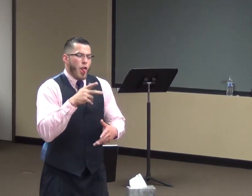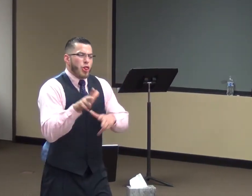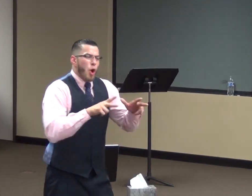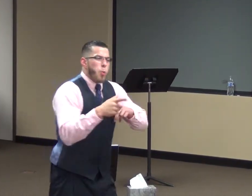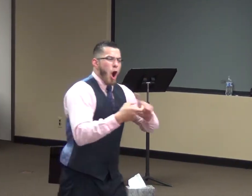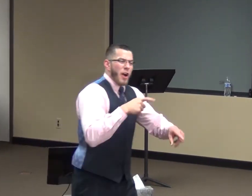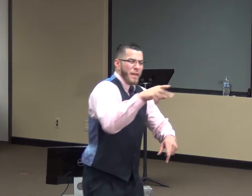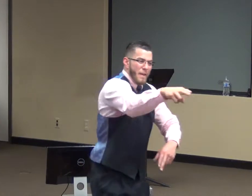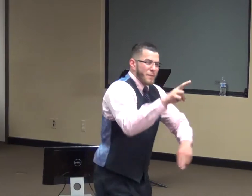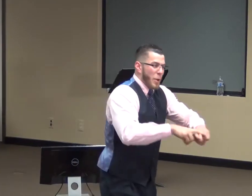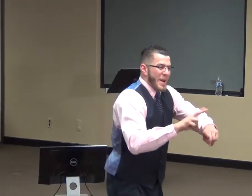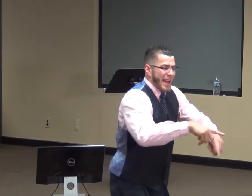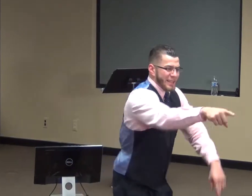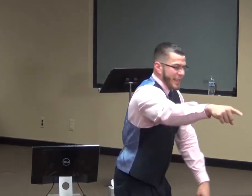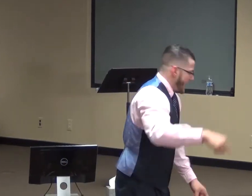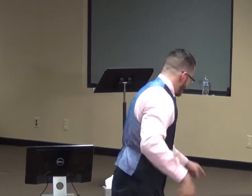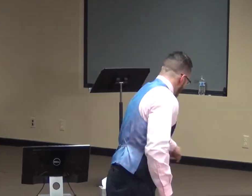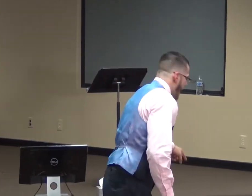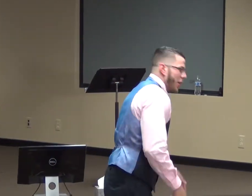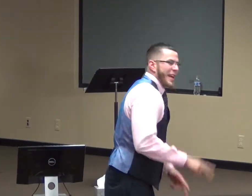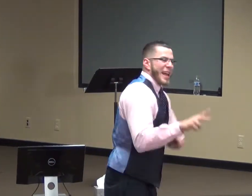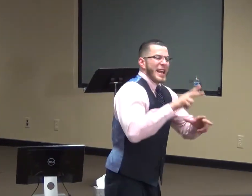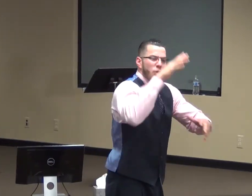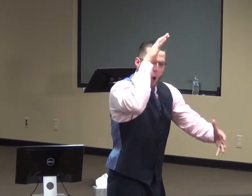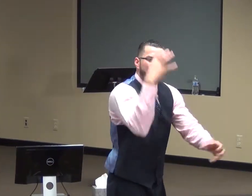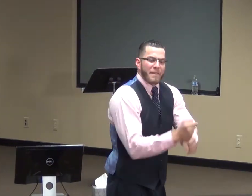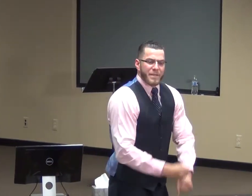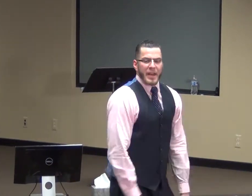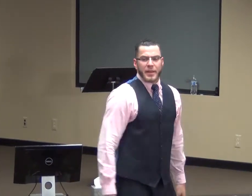The walk from that seat to there is a walk of faith.